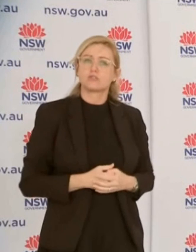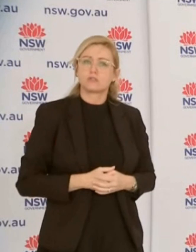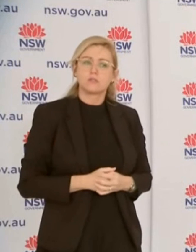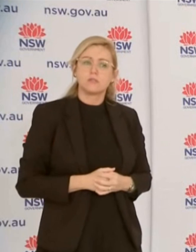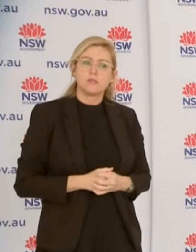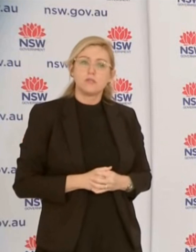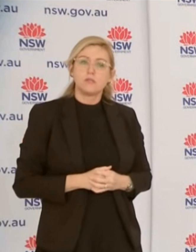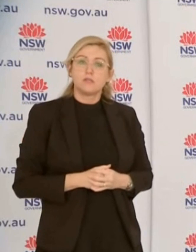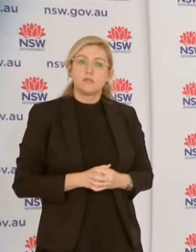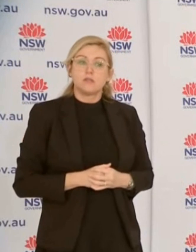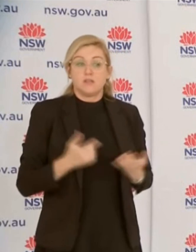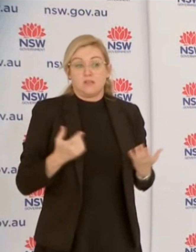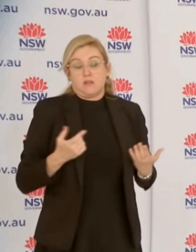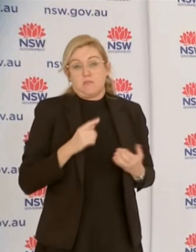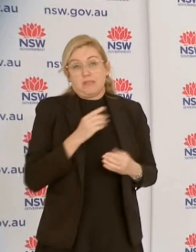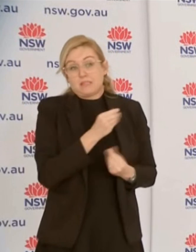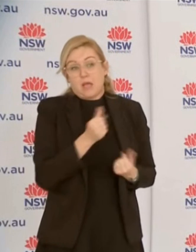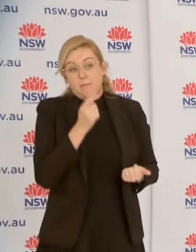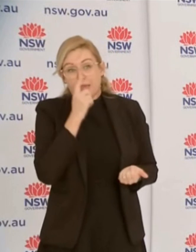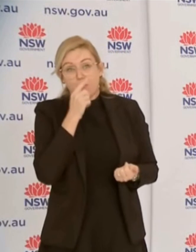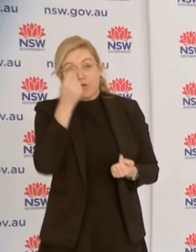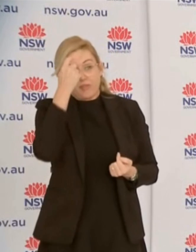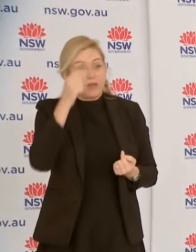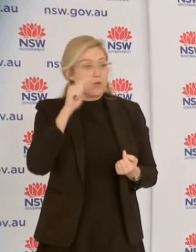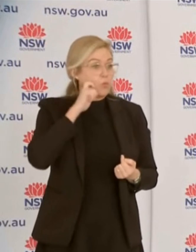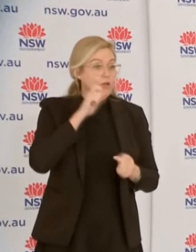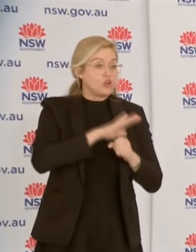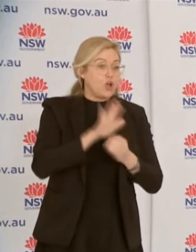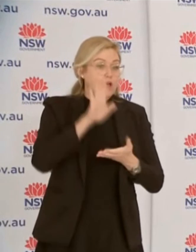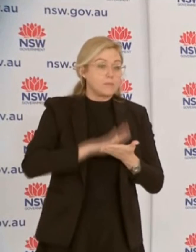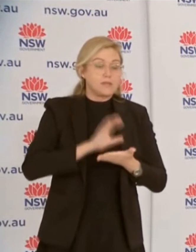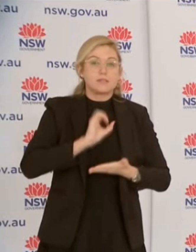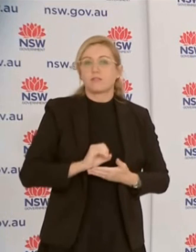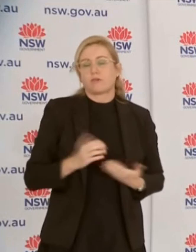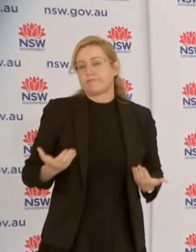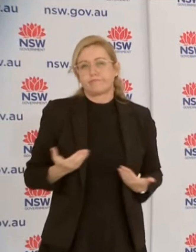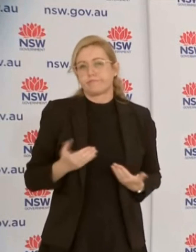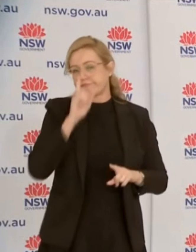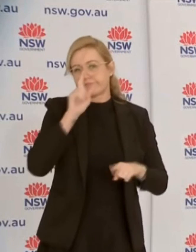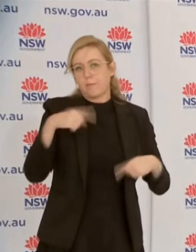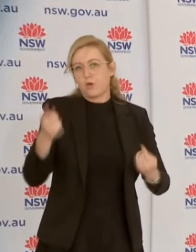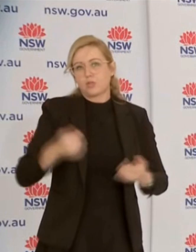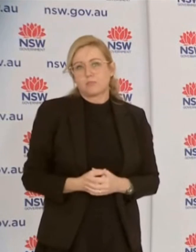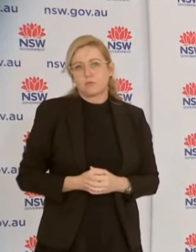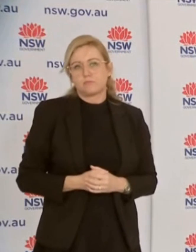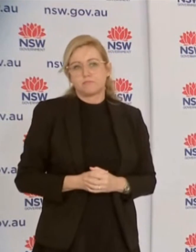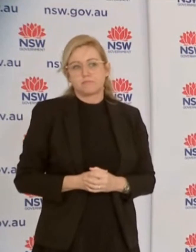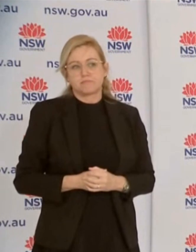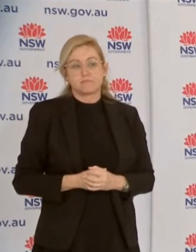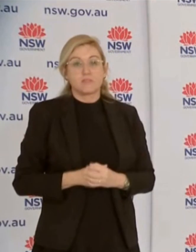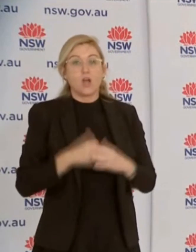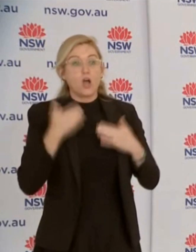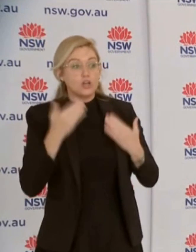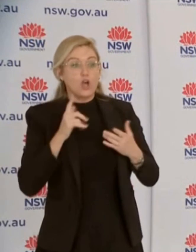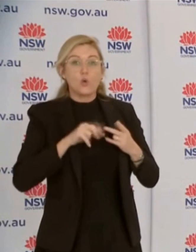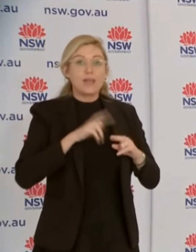in a COVID-0 world, eventually that's not going to happen. I don't know to what extent citizens in other states will put up with living in a